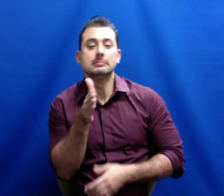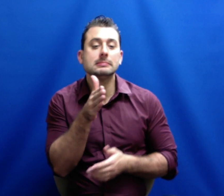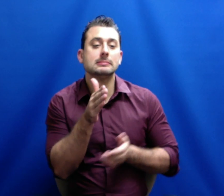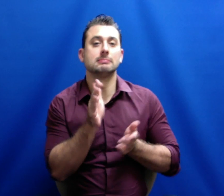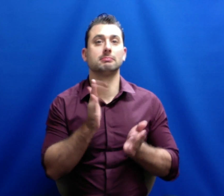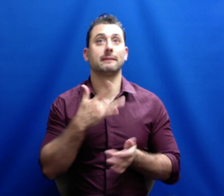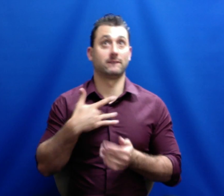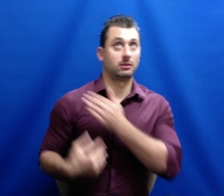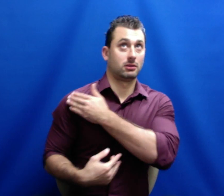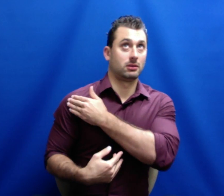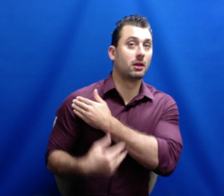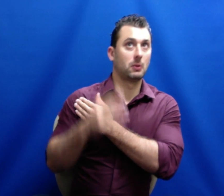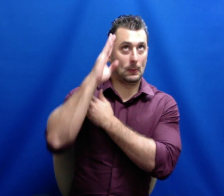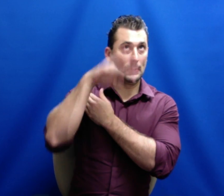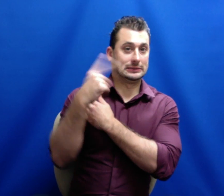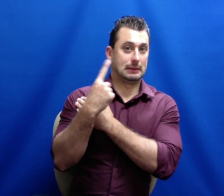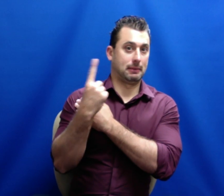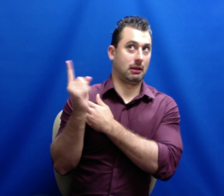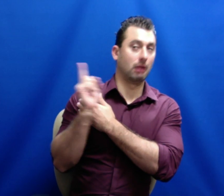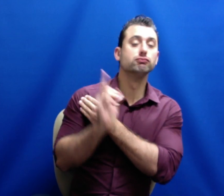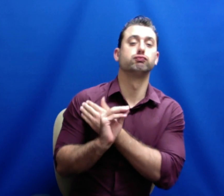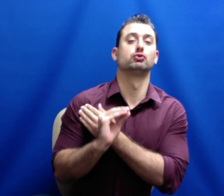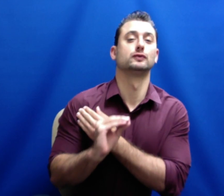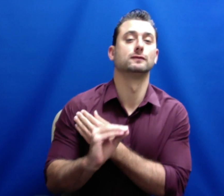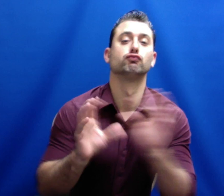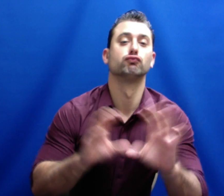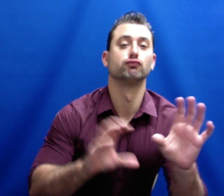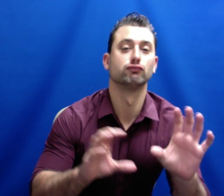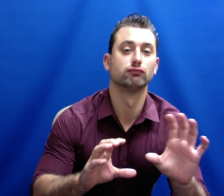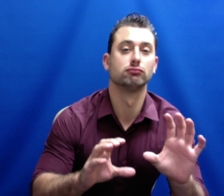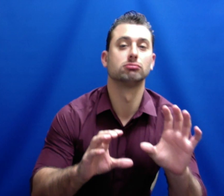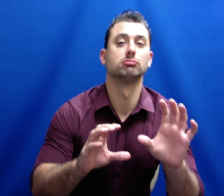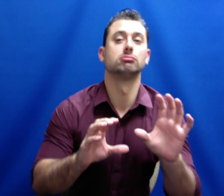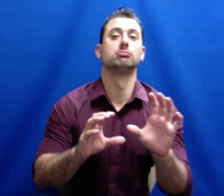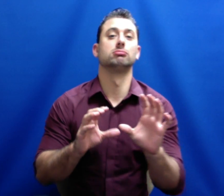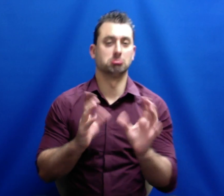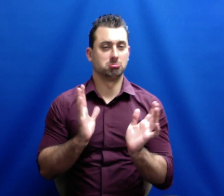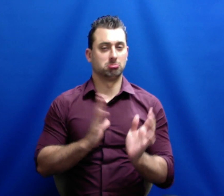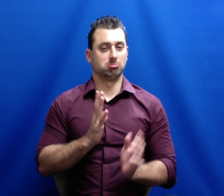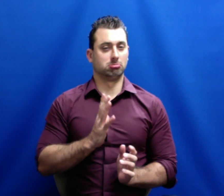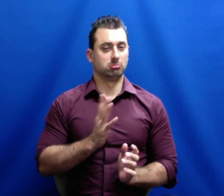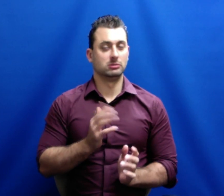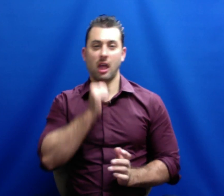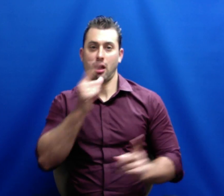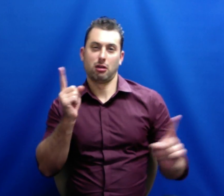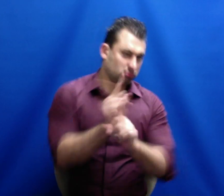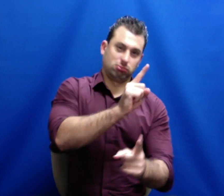polite. There are other ways. For example, just a tap on the shoulder, a little nudge here to know that a person is coming through will